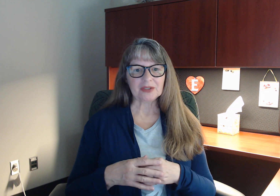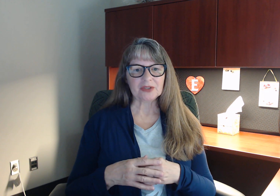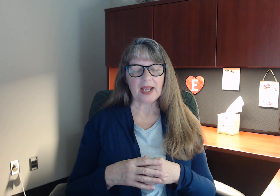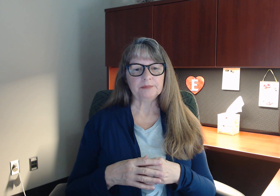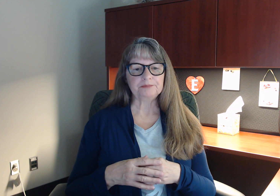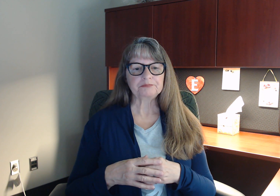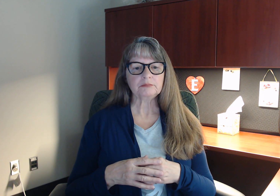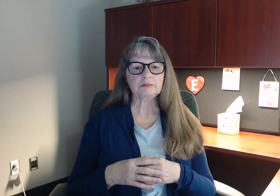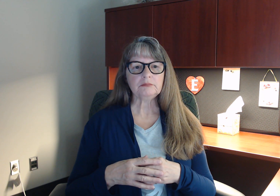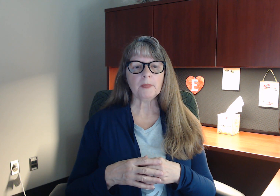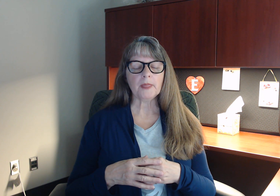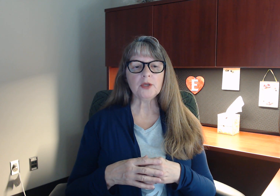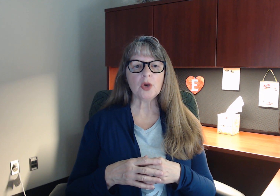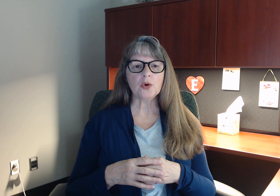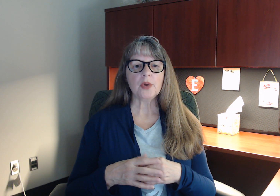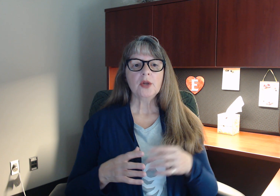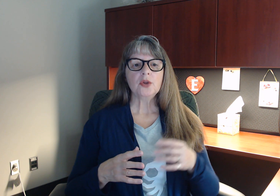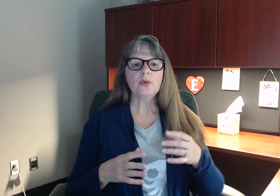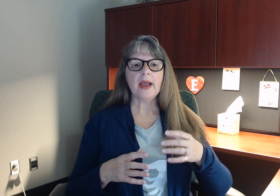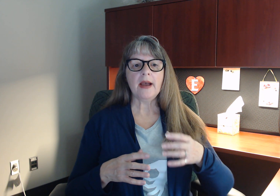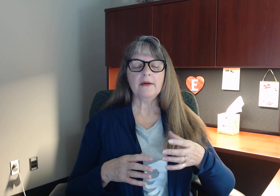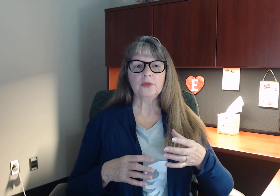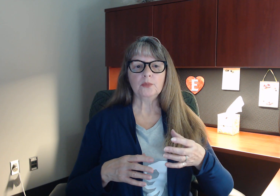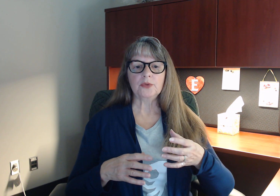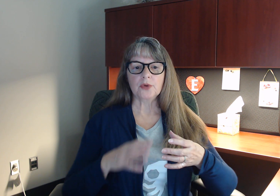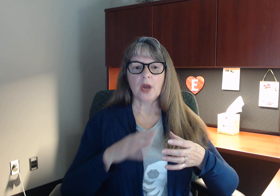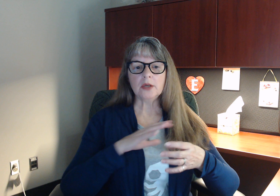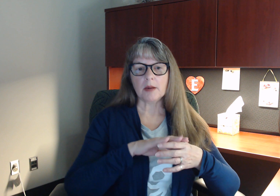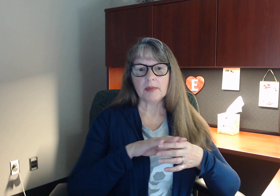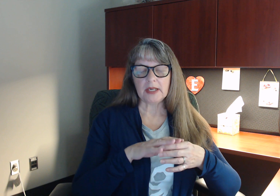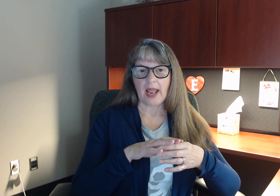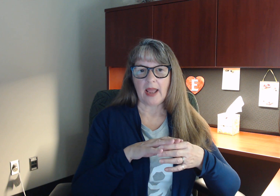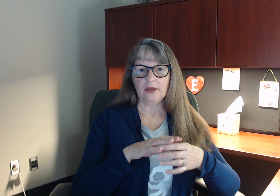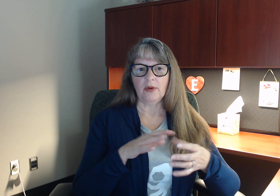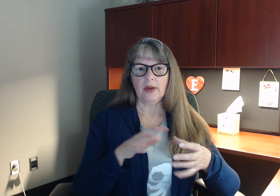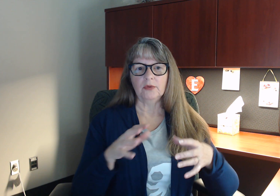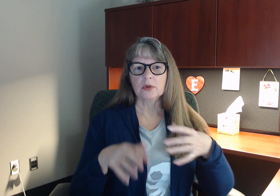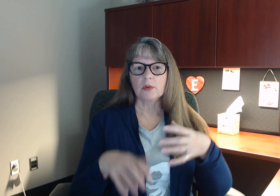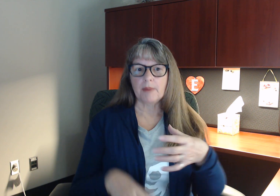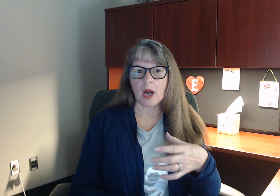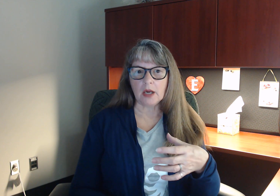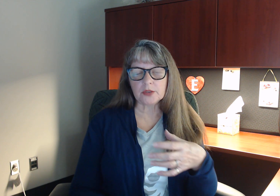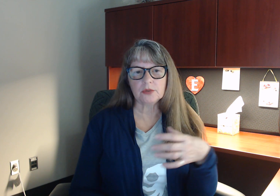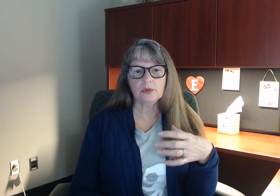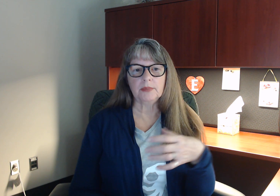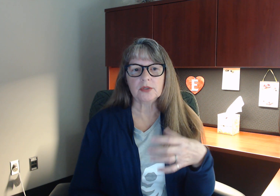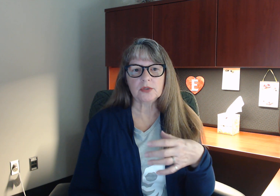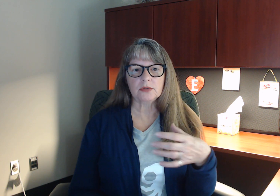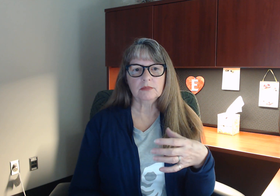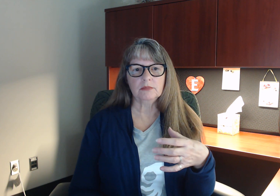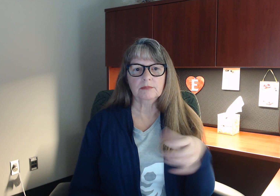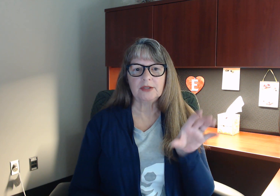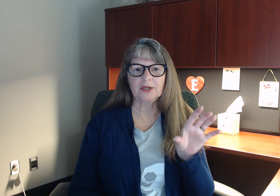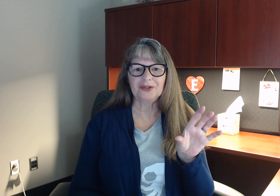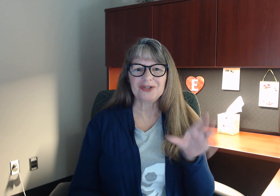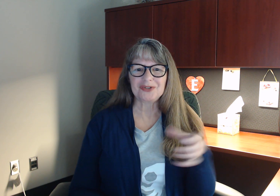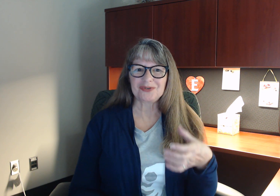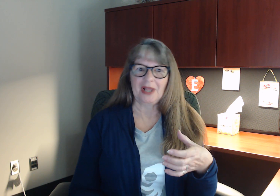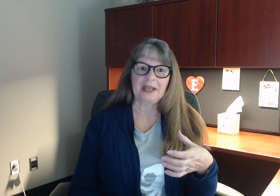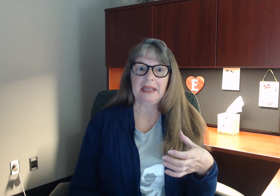town. So you have, with your non-dominant hand, you have your little box, but it's basically like a